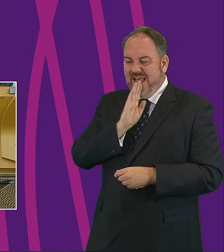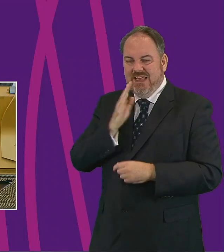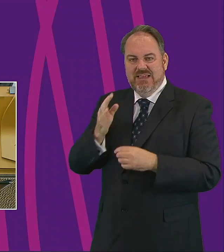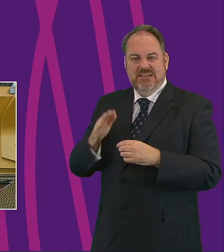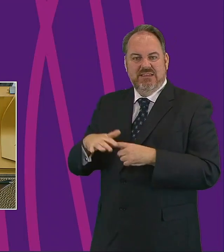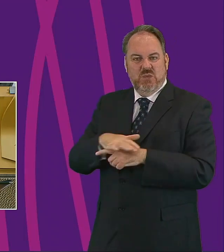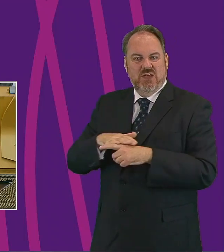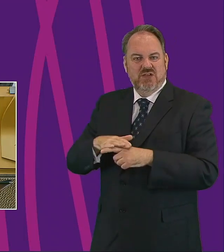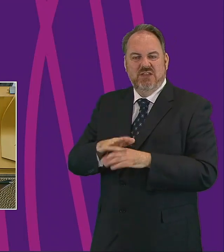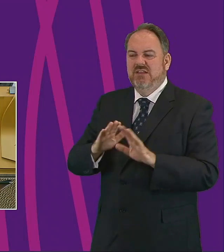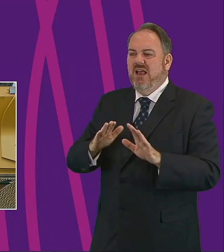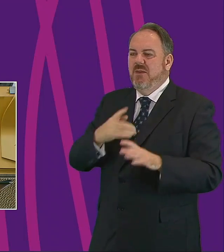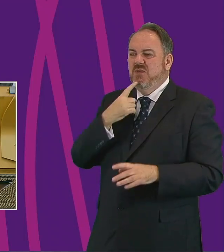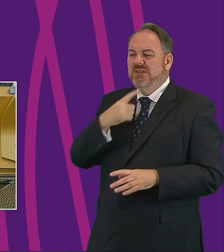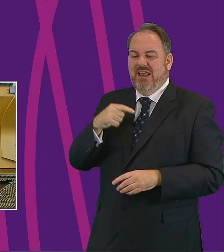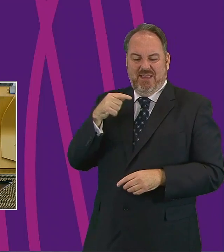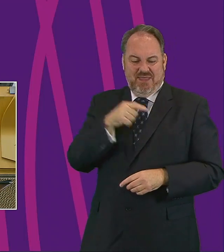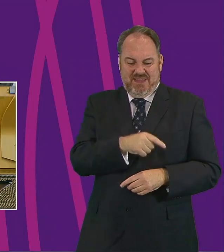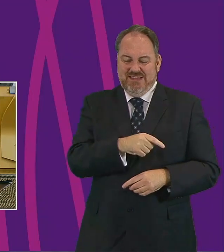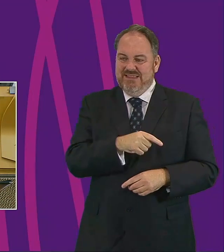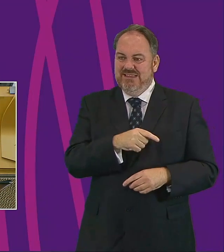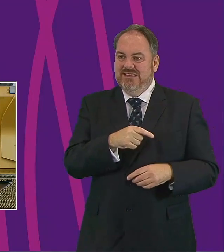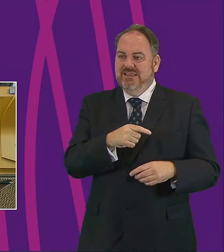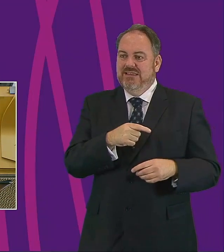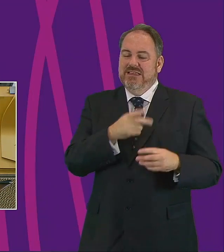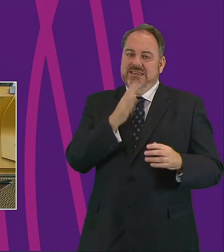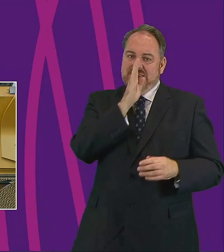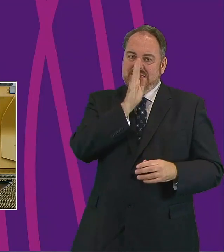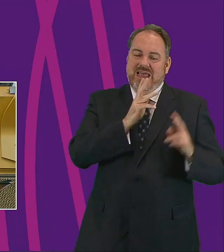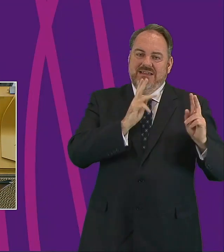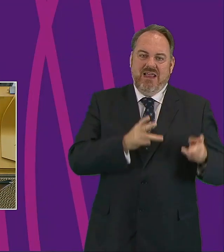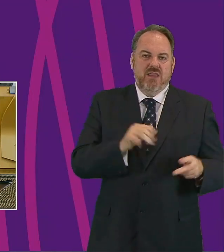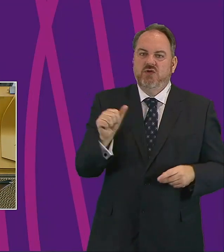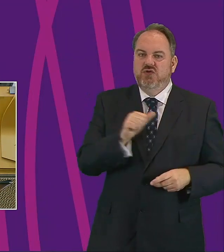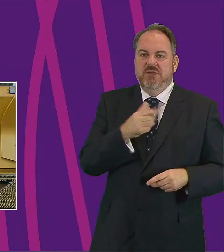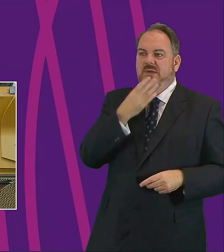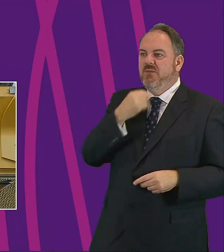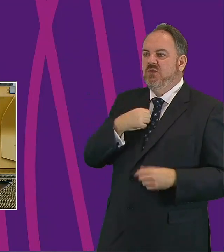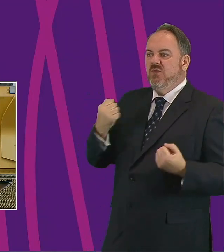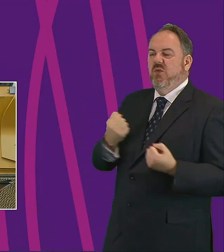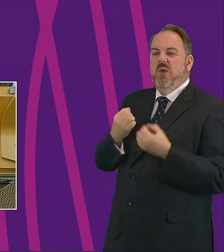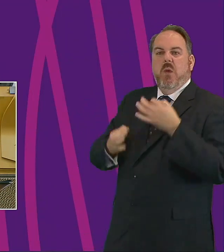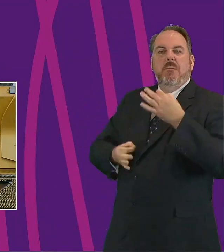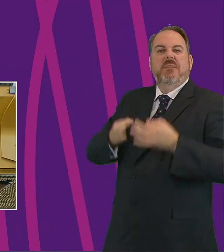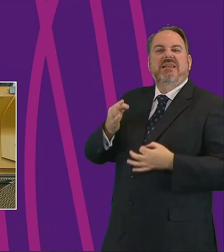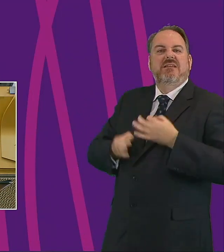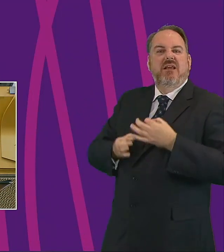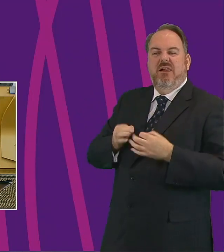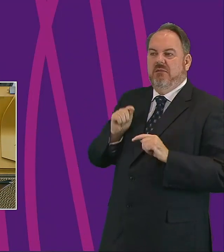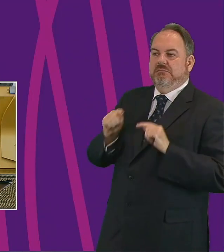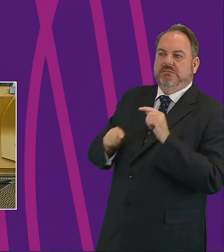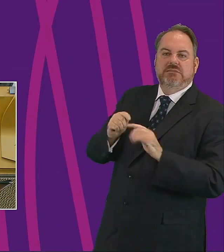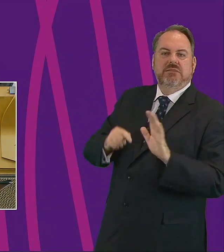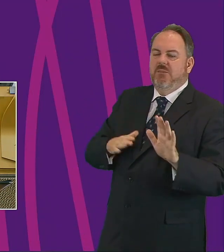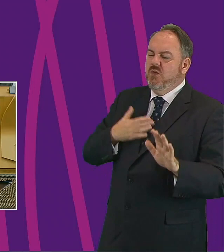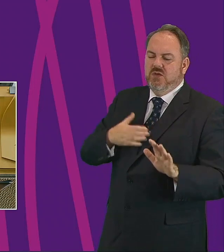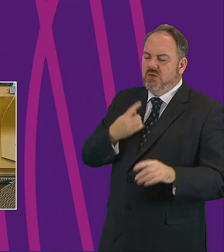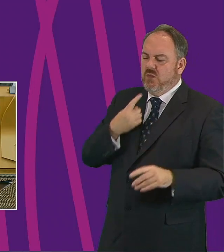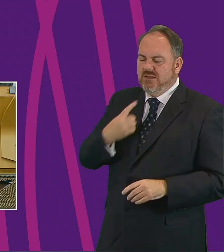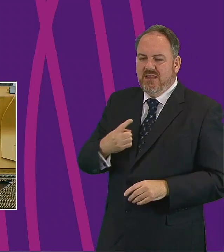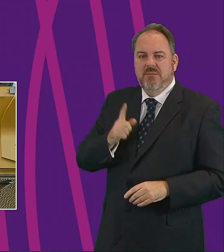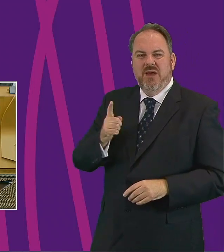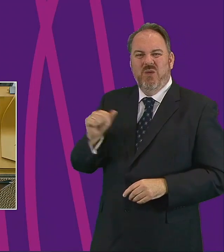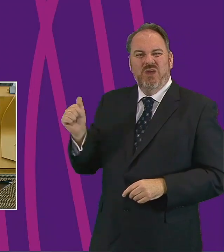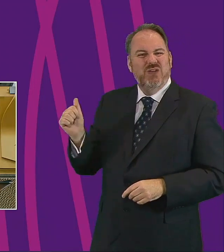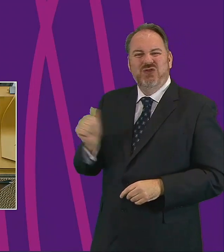politicise this, but it is, I'm afraid, another issue where we need to stop having to plead with